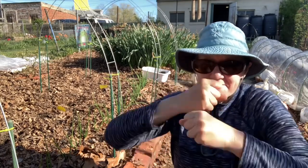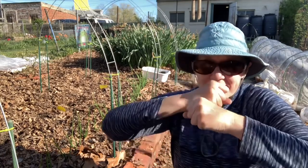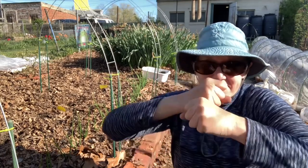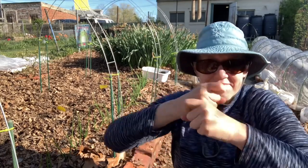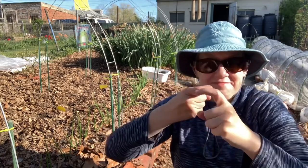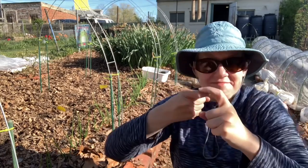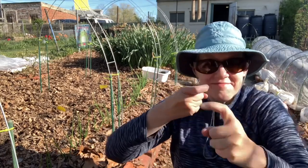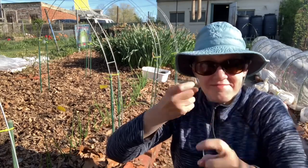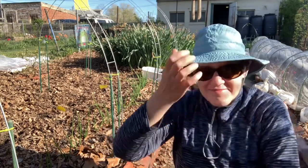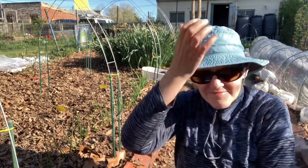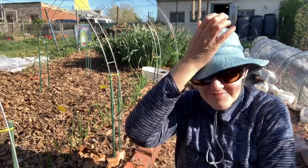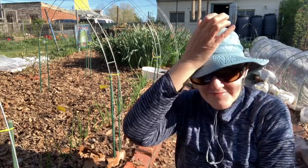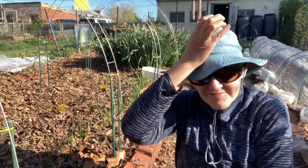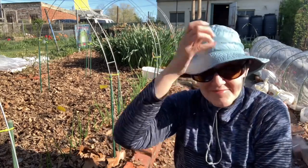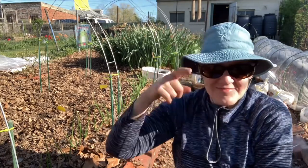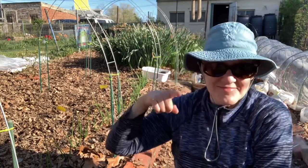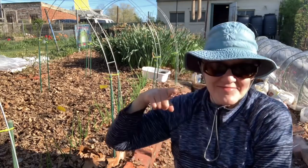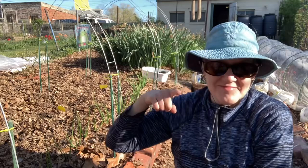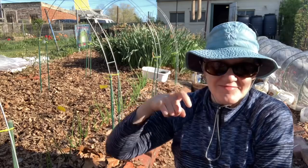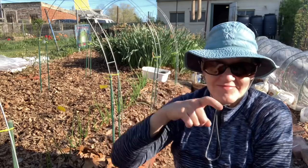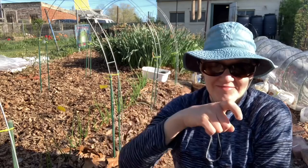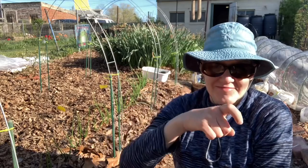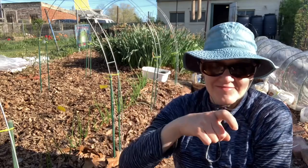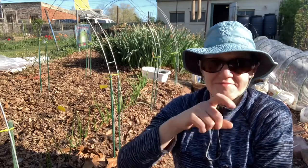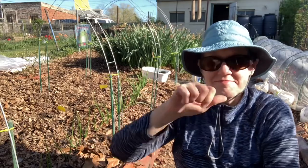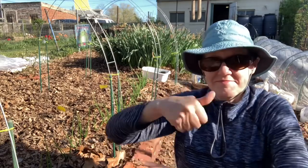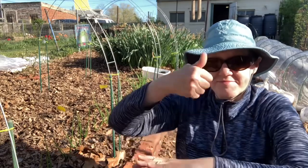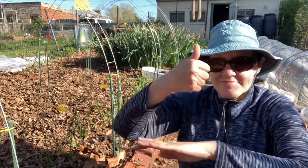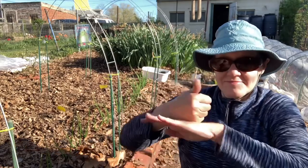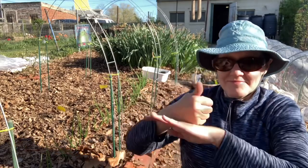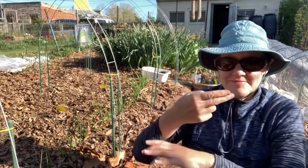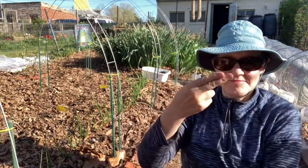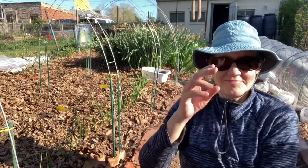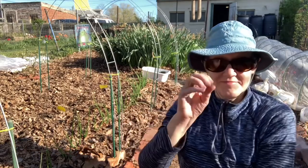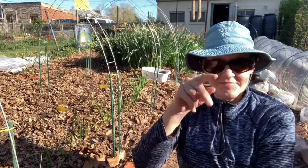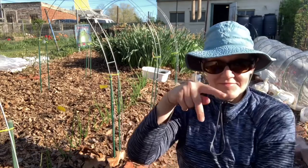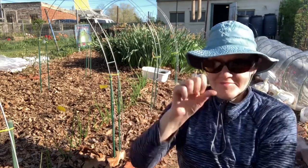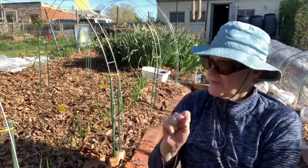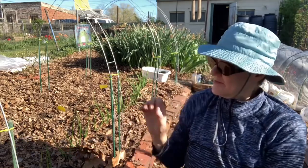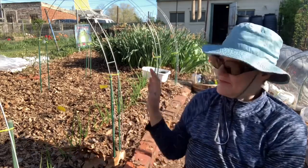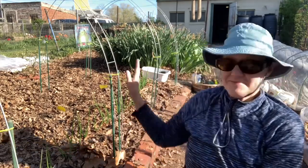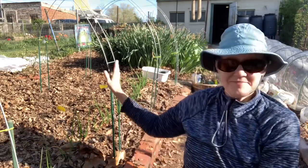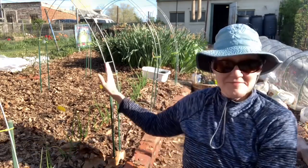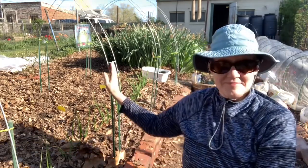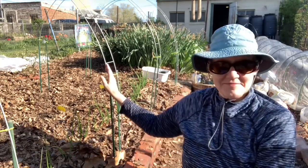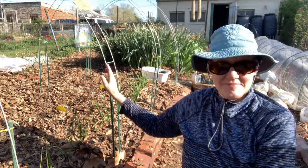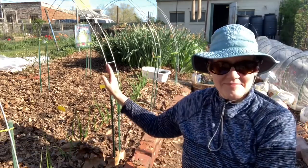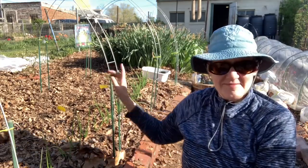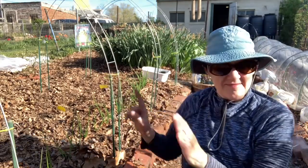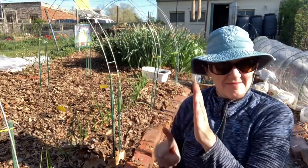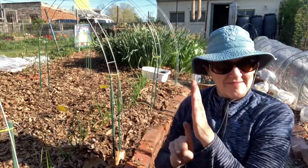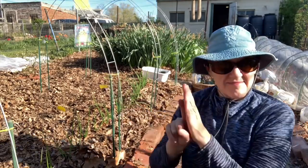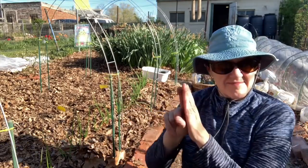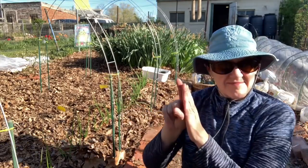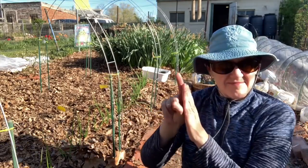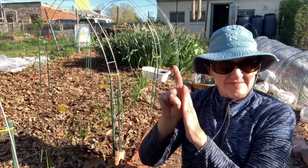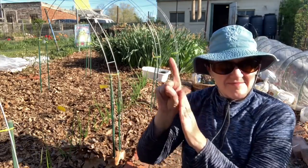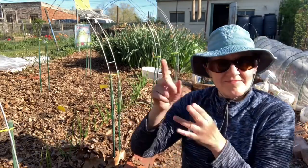I'm going to have to protect it from cabbage worms. So I've set up these hoops, and they're